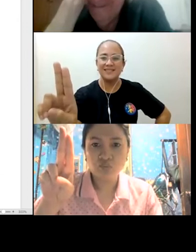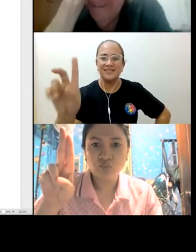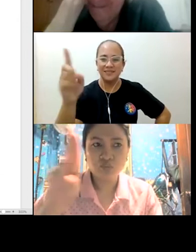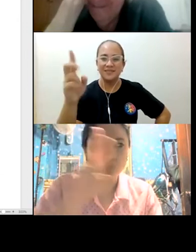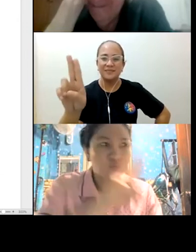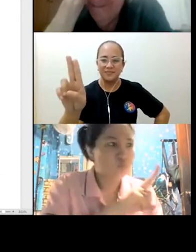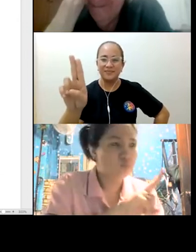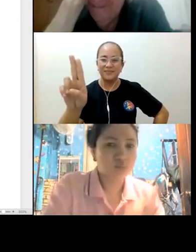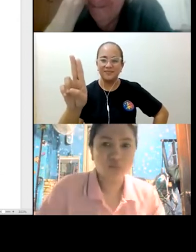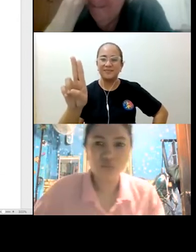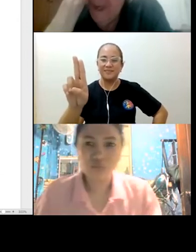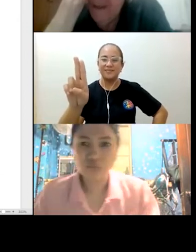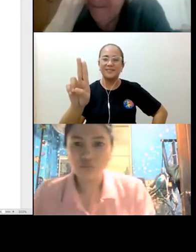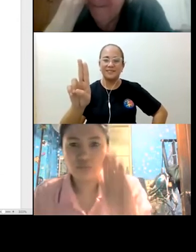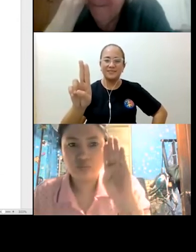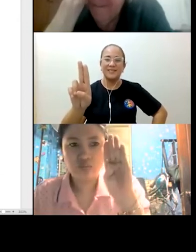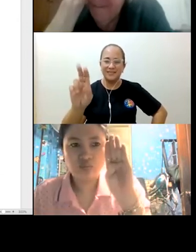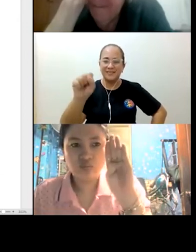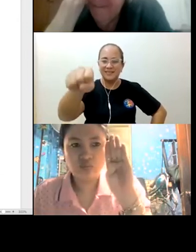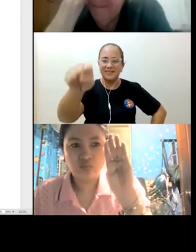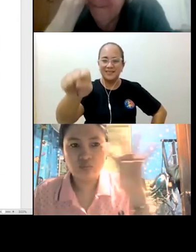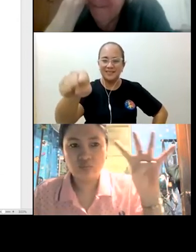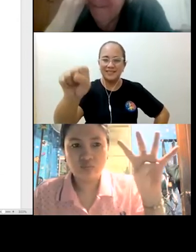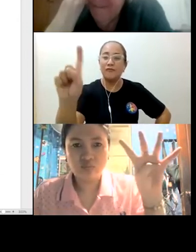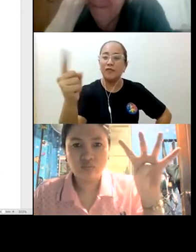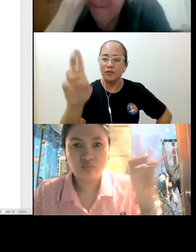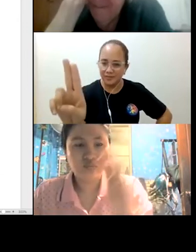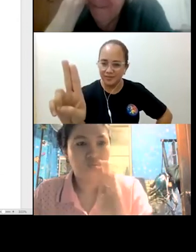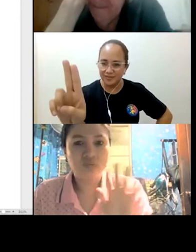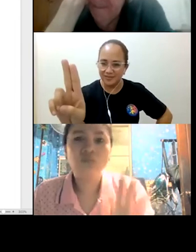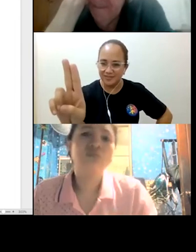Oh, first is non-spread. Yeah. Spread. Okay.